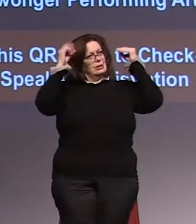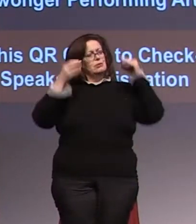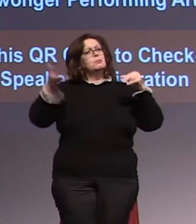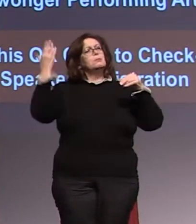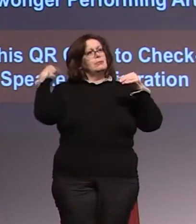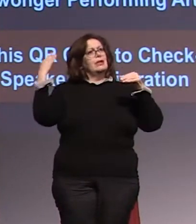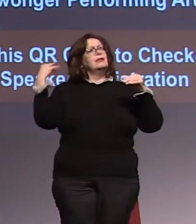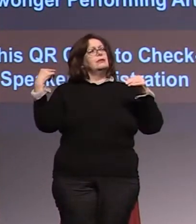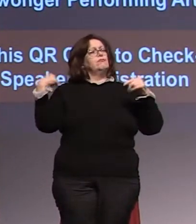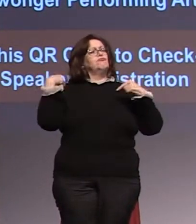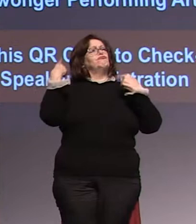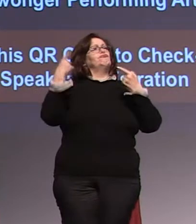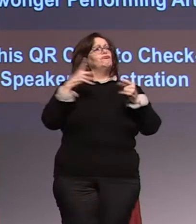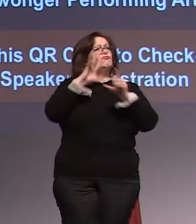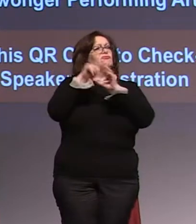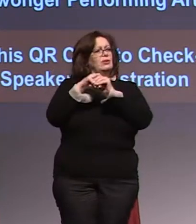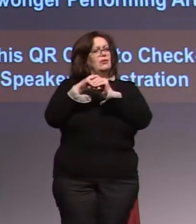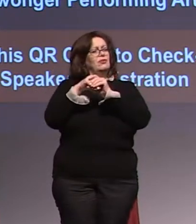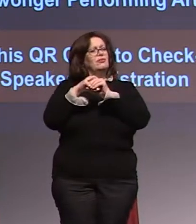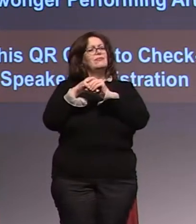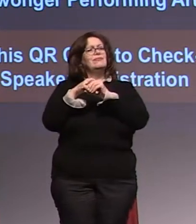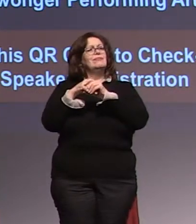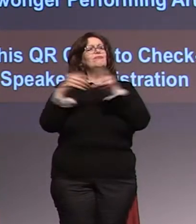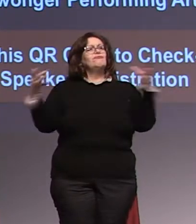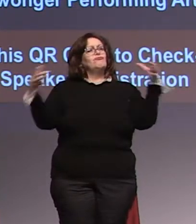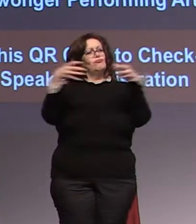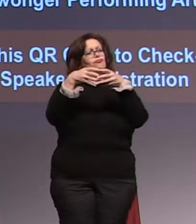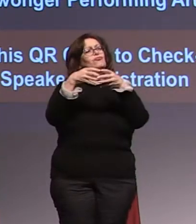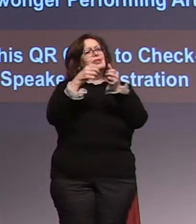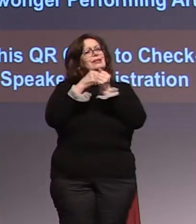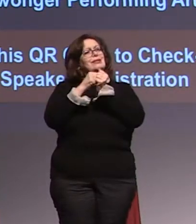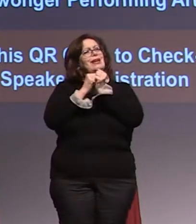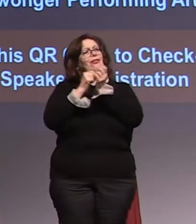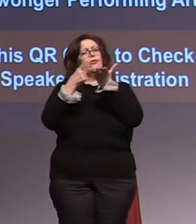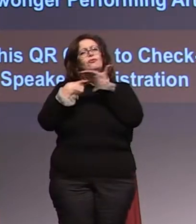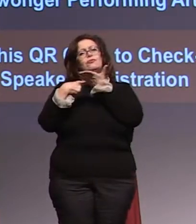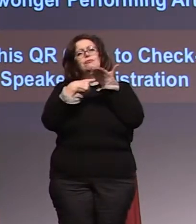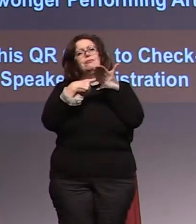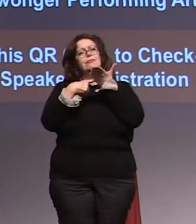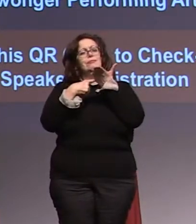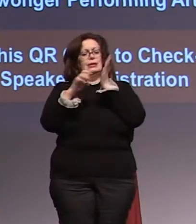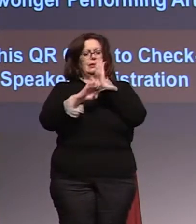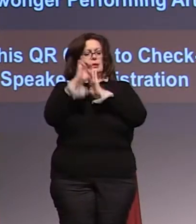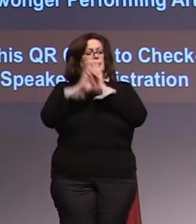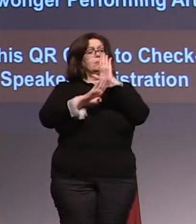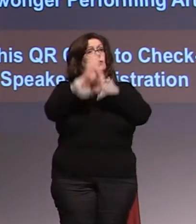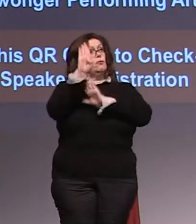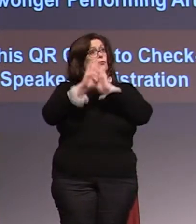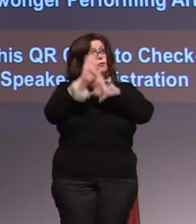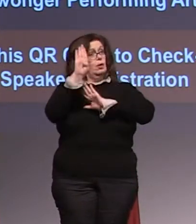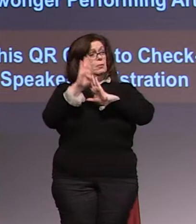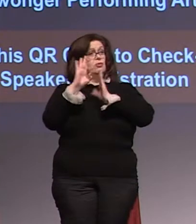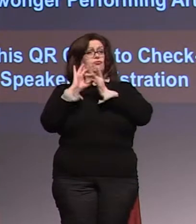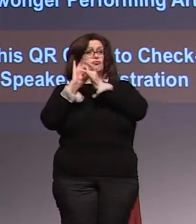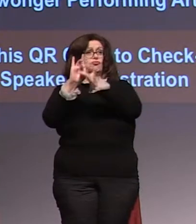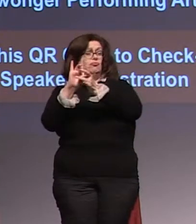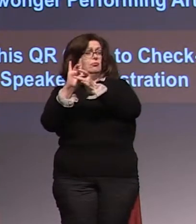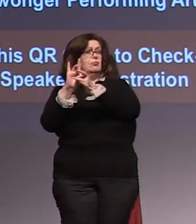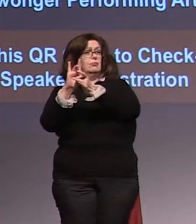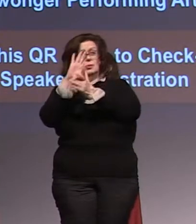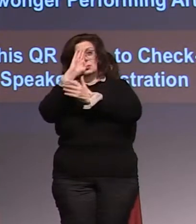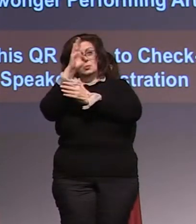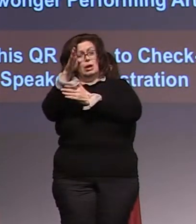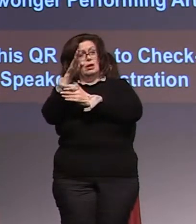of this conversation. Business leaders who understand that economic development is directly tied to